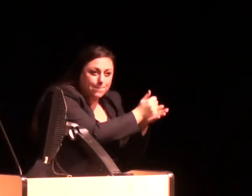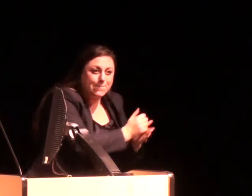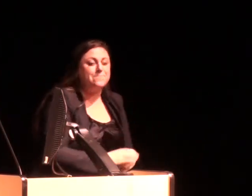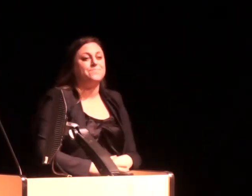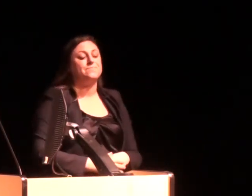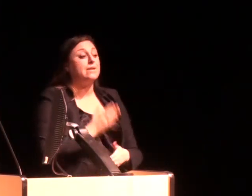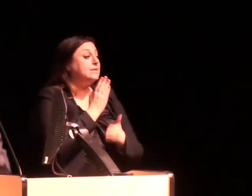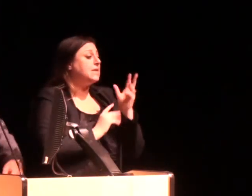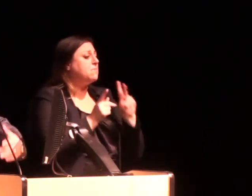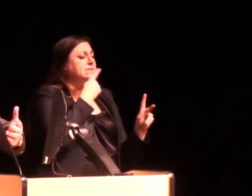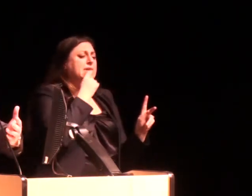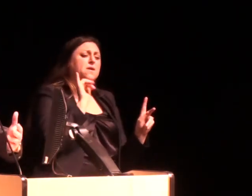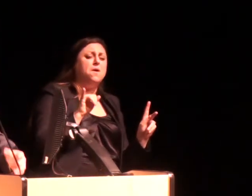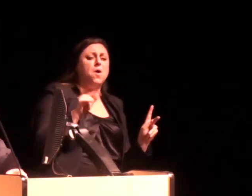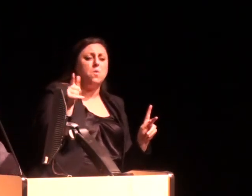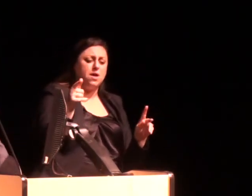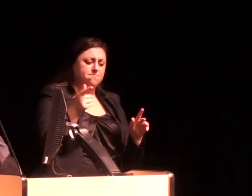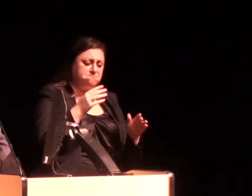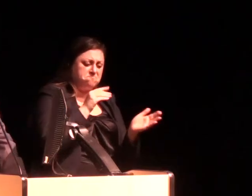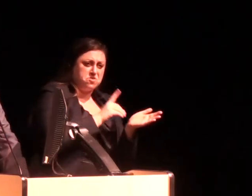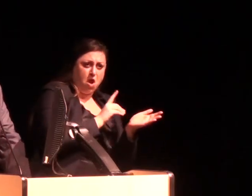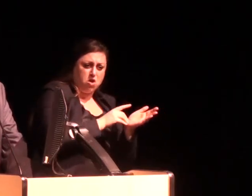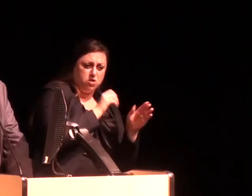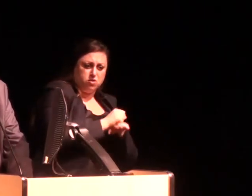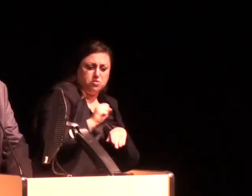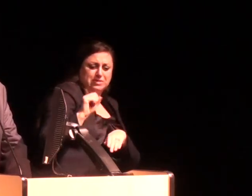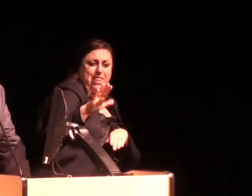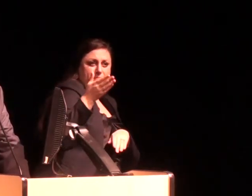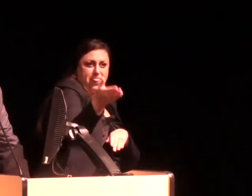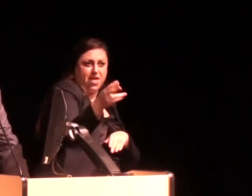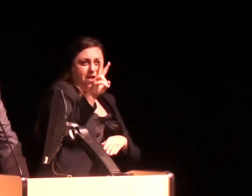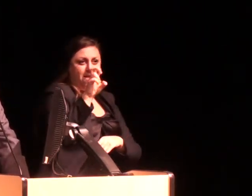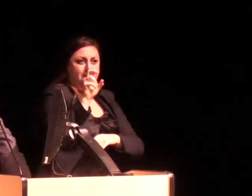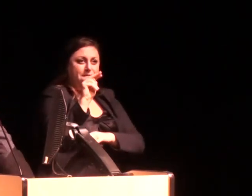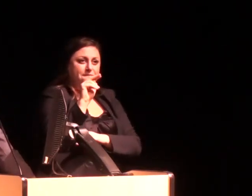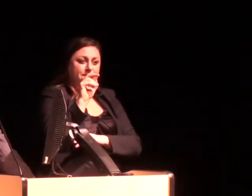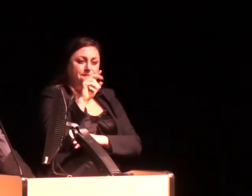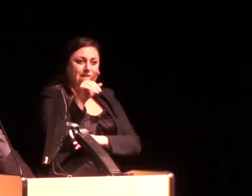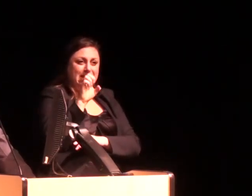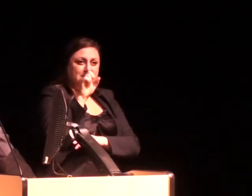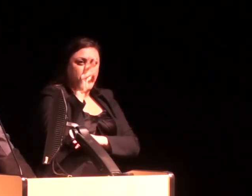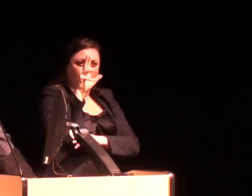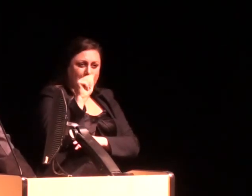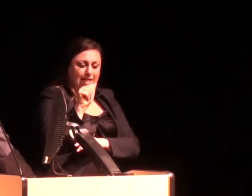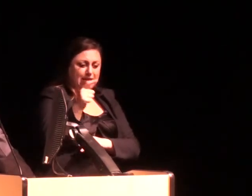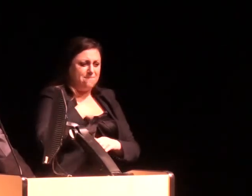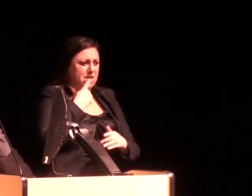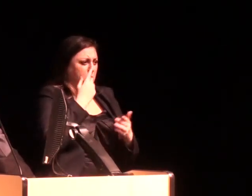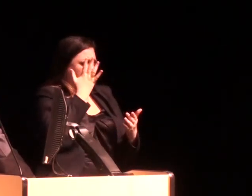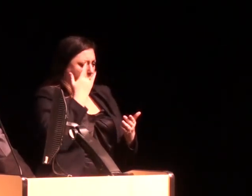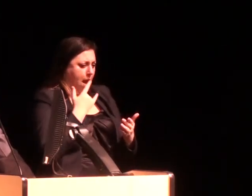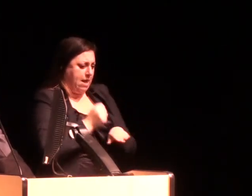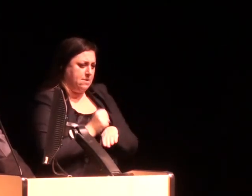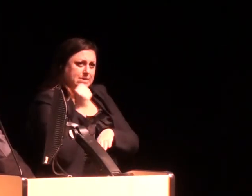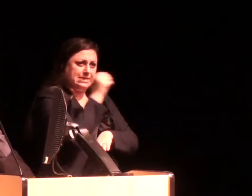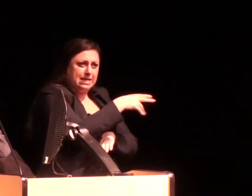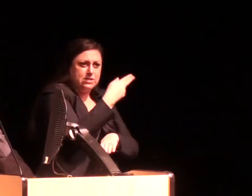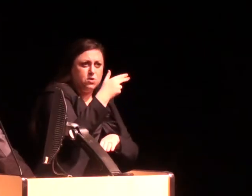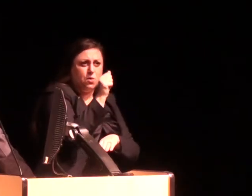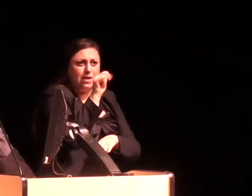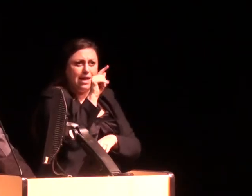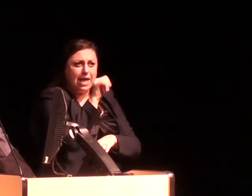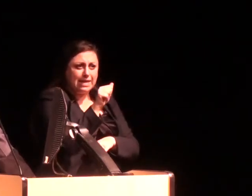Some people say, okay, you send doctors to Venezuela because the oil. And I say, why we send doctors to Haiti? Why we